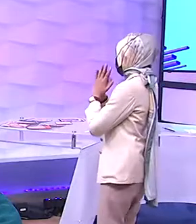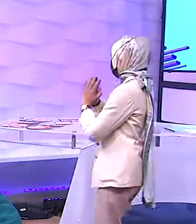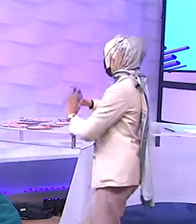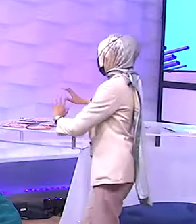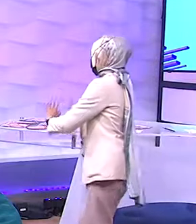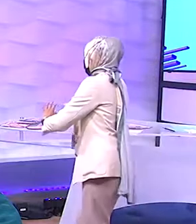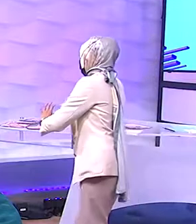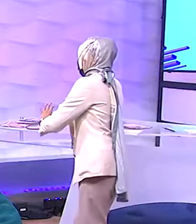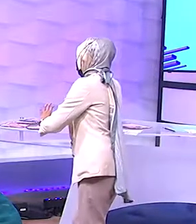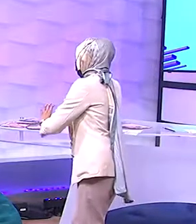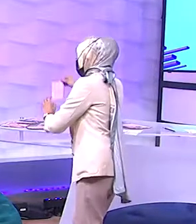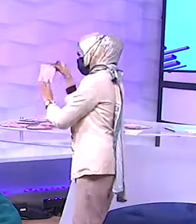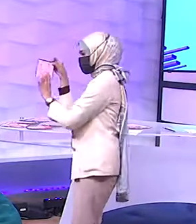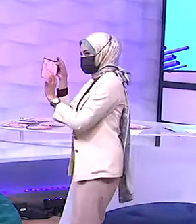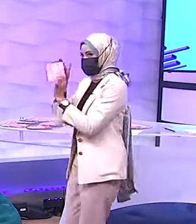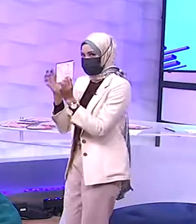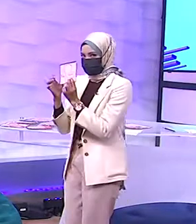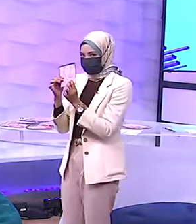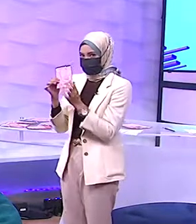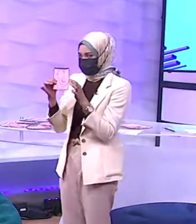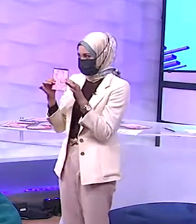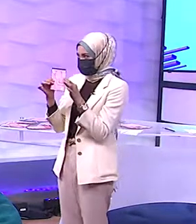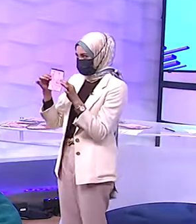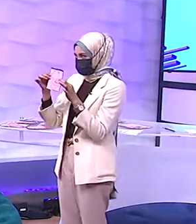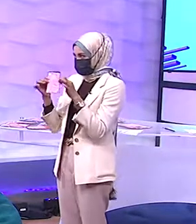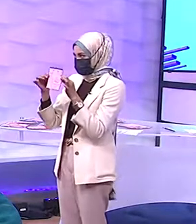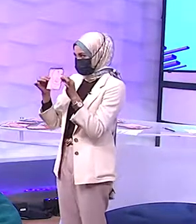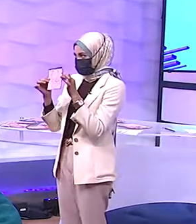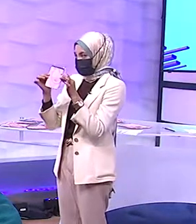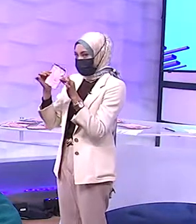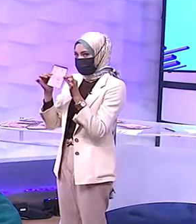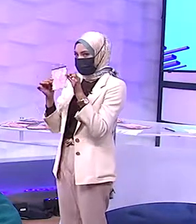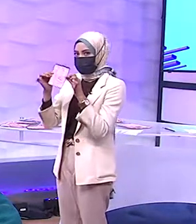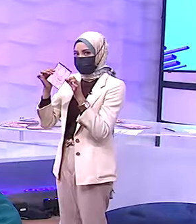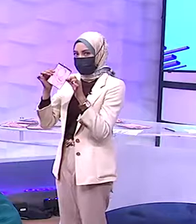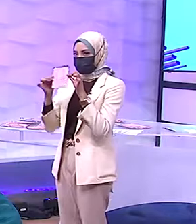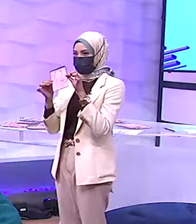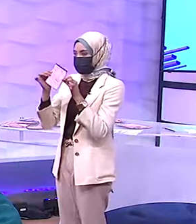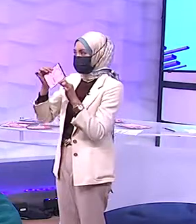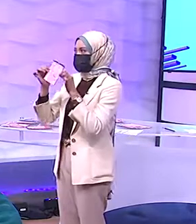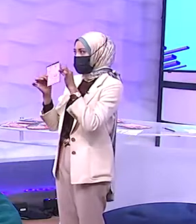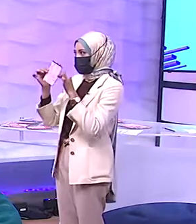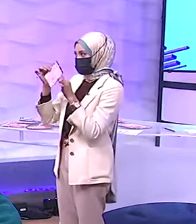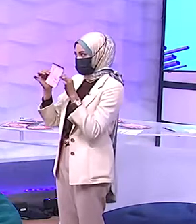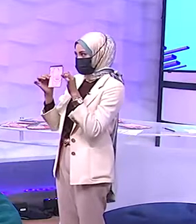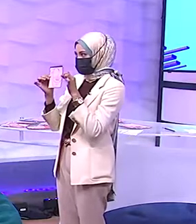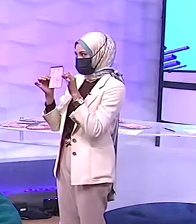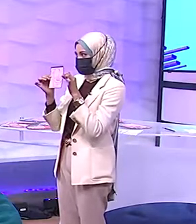picture. This one. Yes. What is that? This is the toilet.